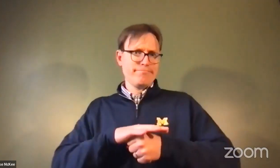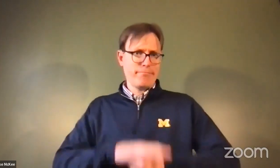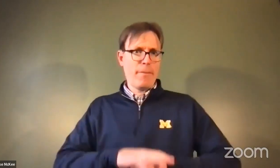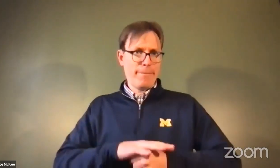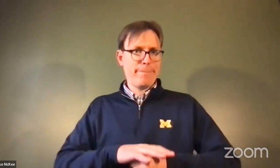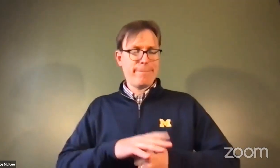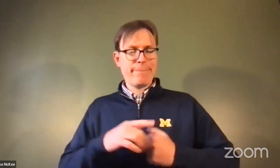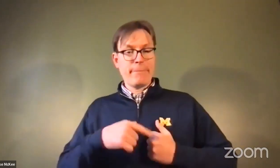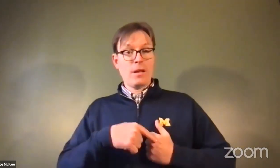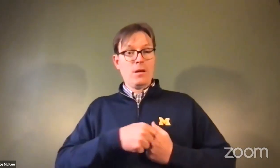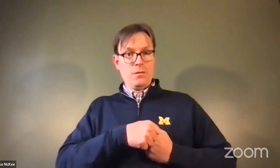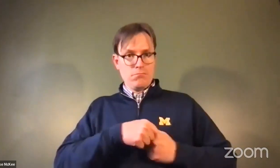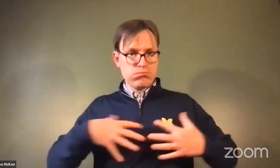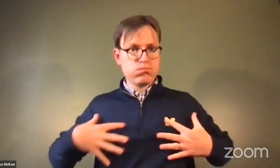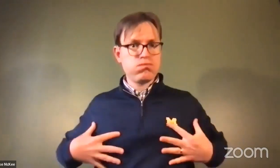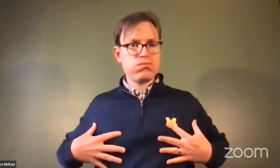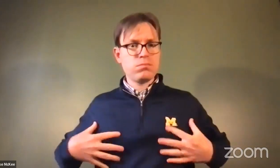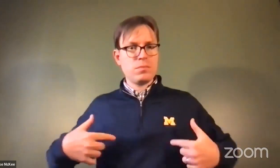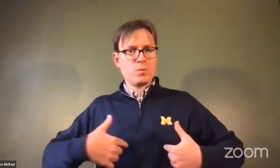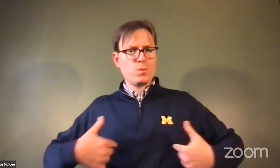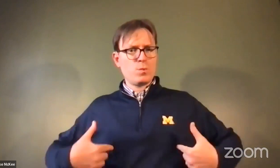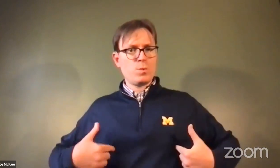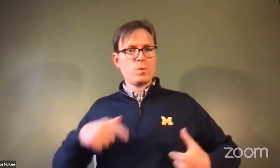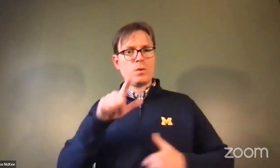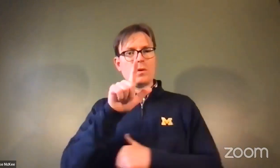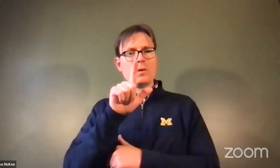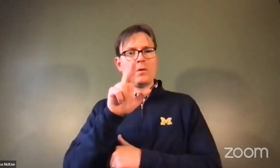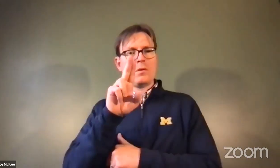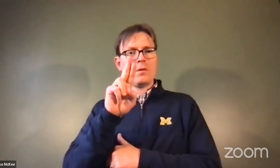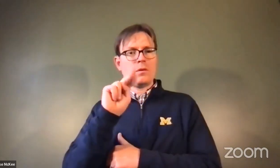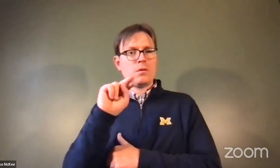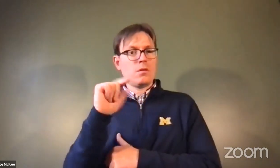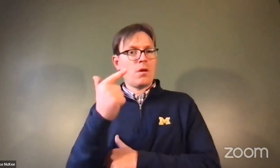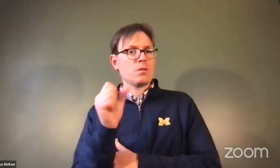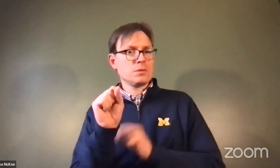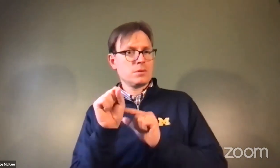that's the bottom muscle where the pumping actually happens.